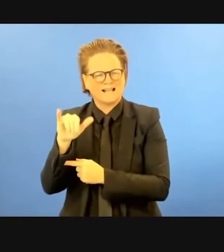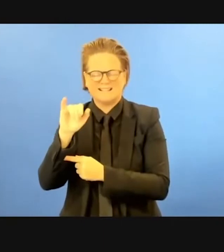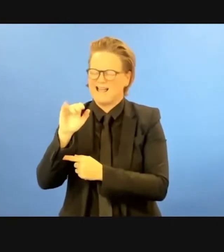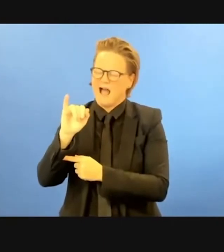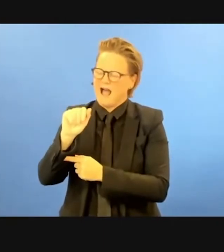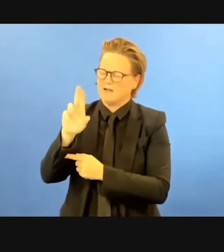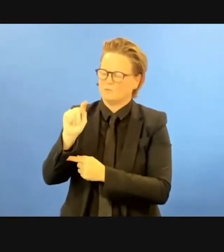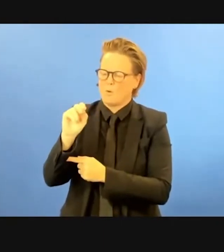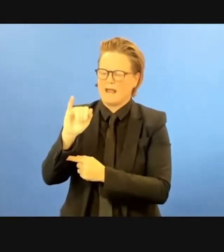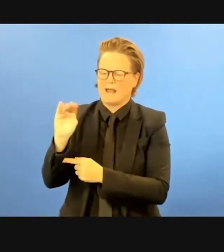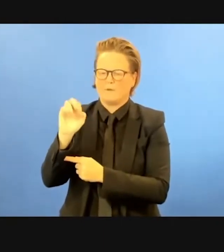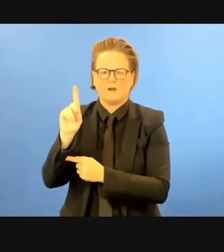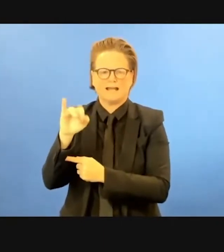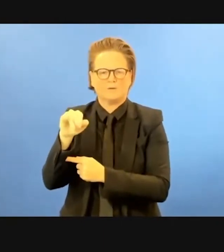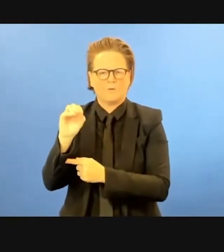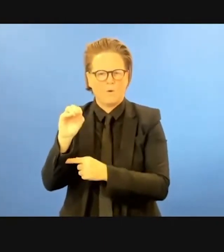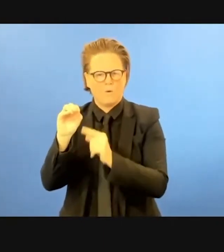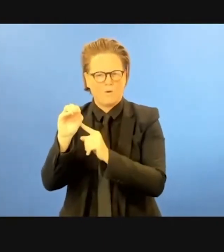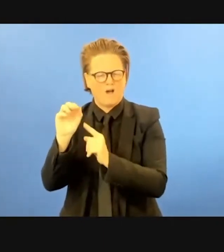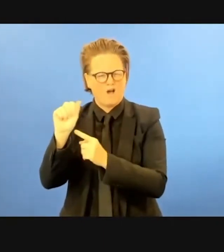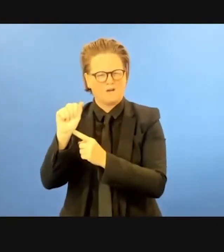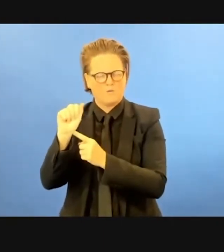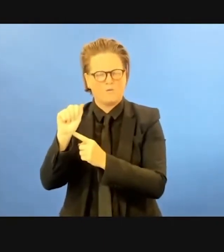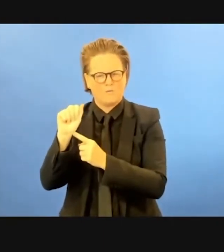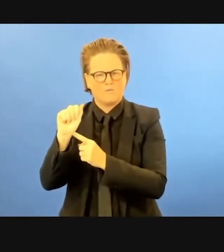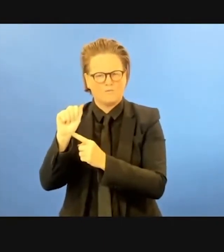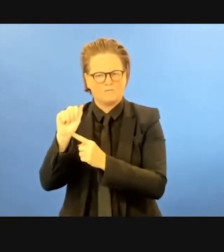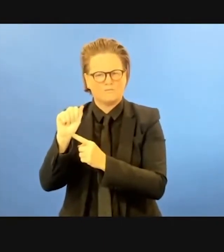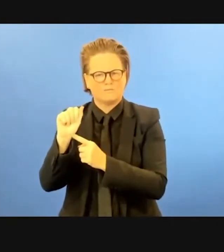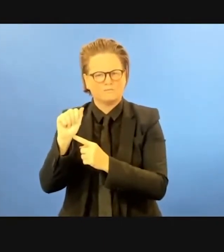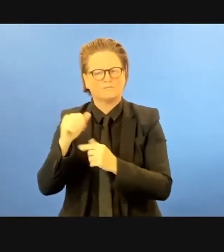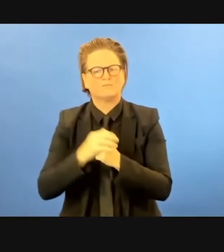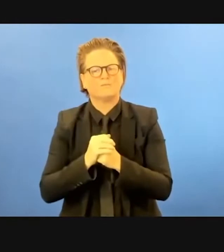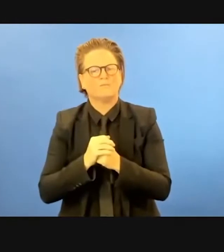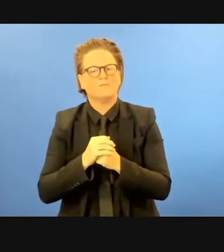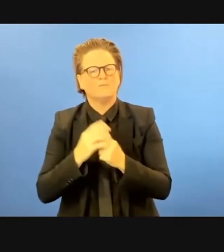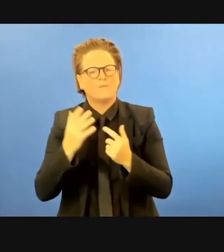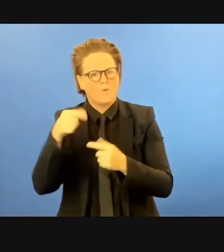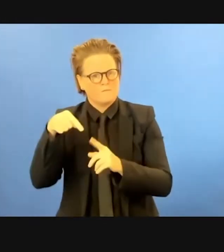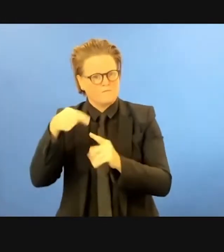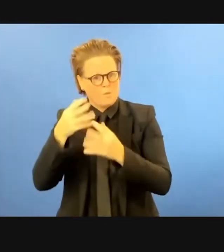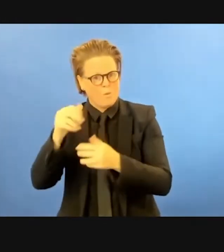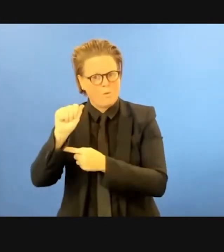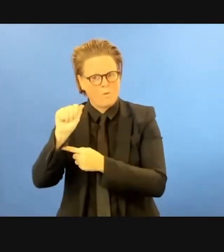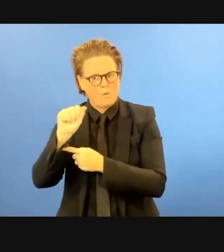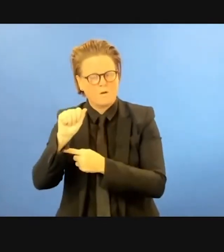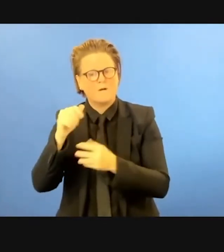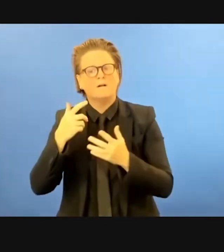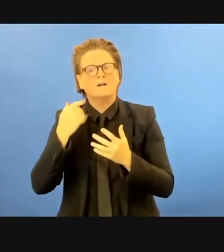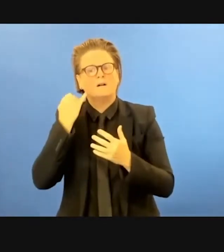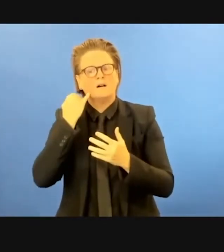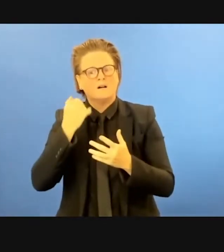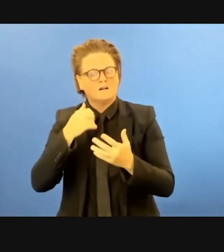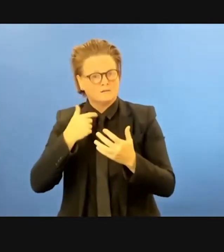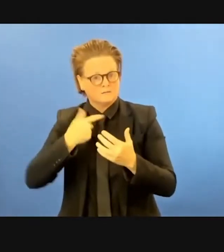group? I apologize if I mispronounced that. No, you pronounced it correctly. So if the